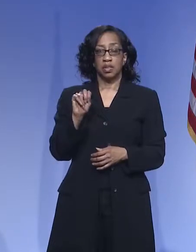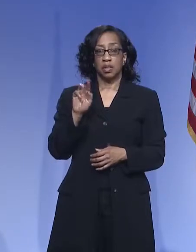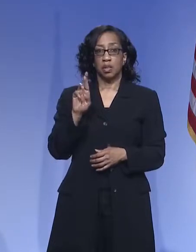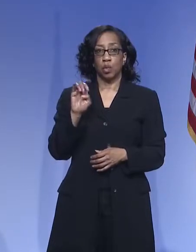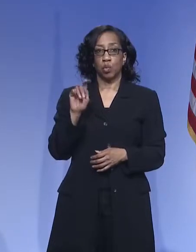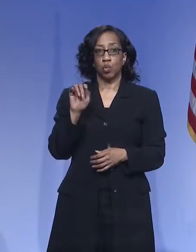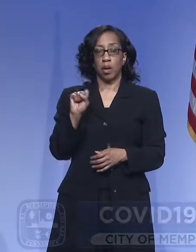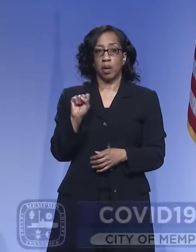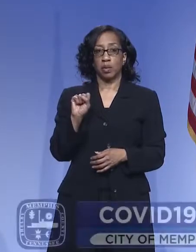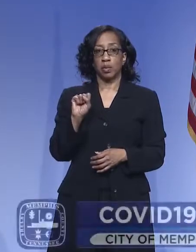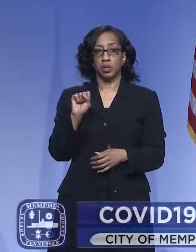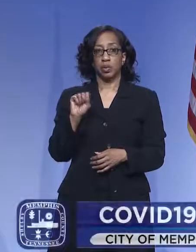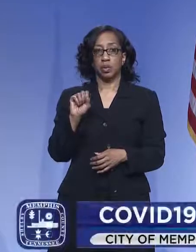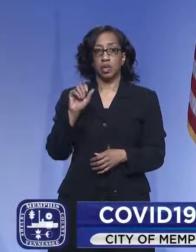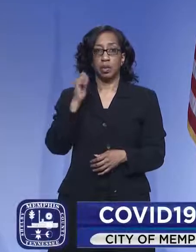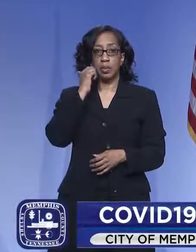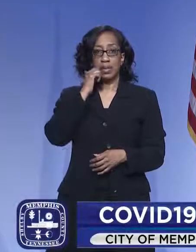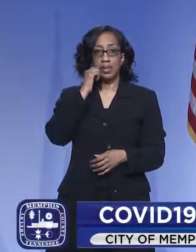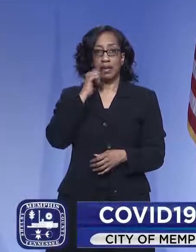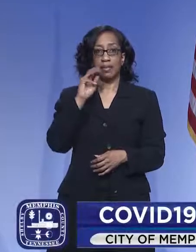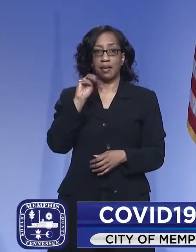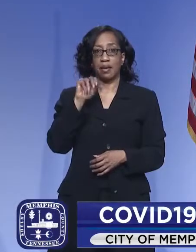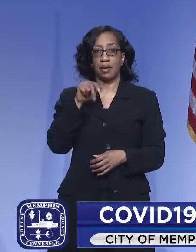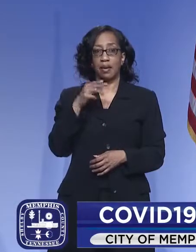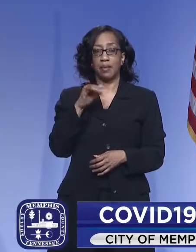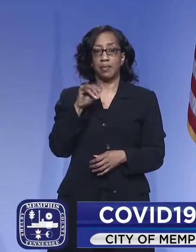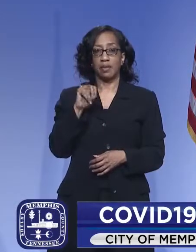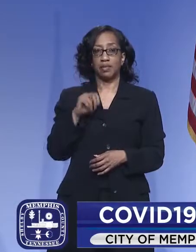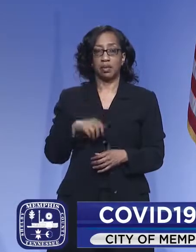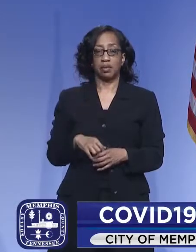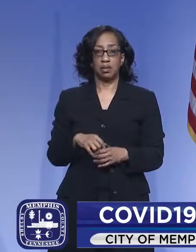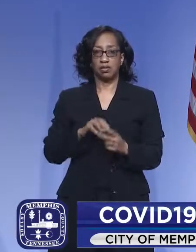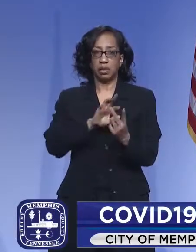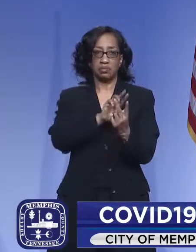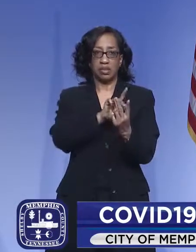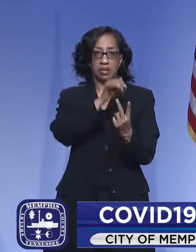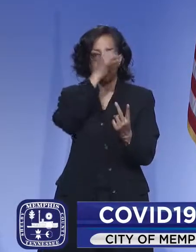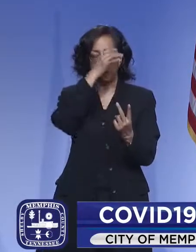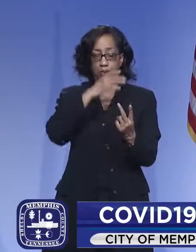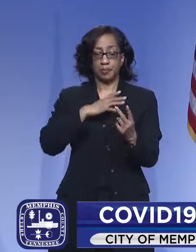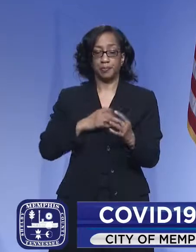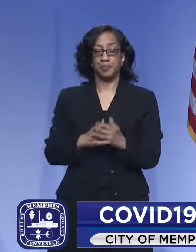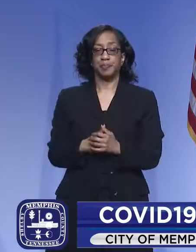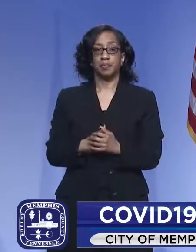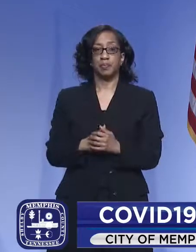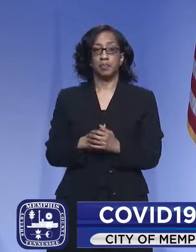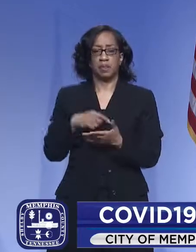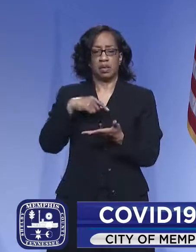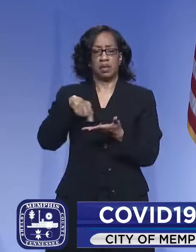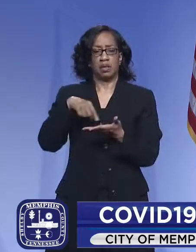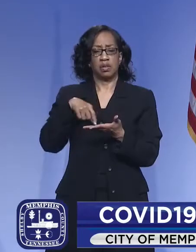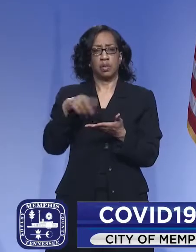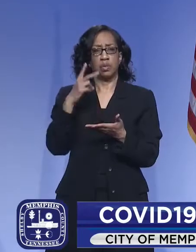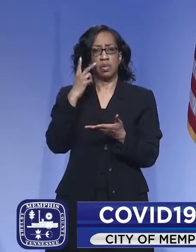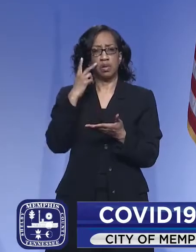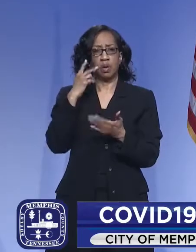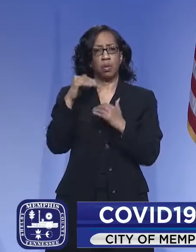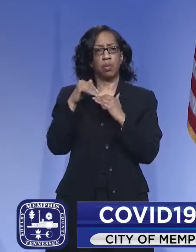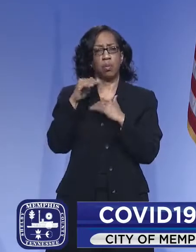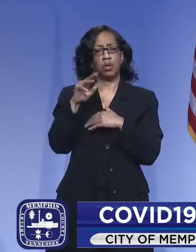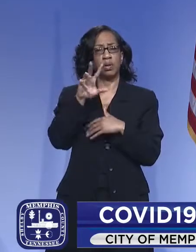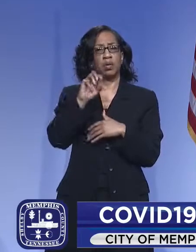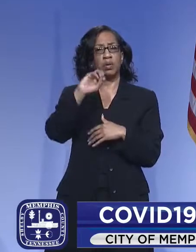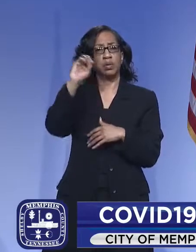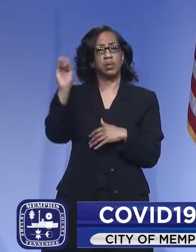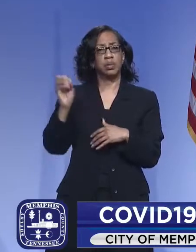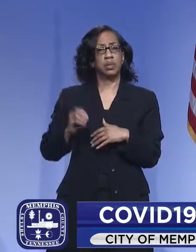Oh, this is for either Doug or David. The survey came out this week showing that more than